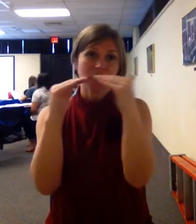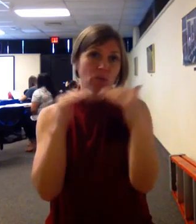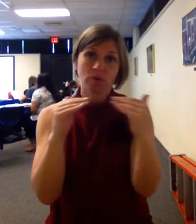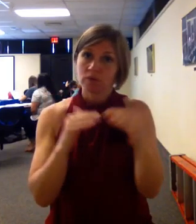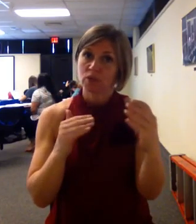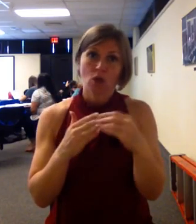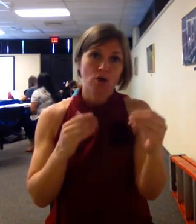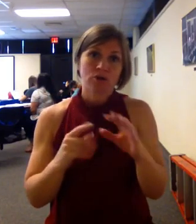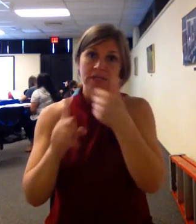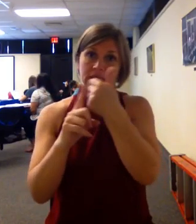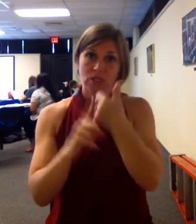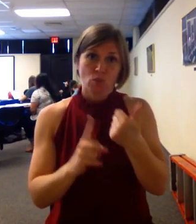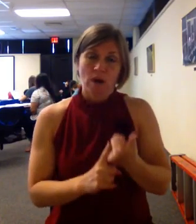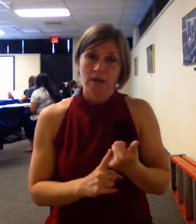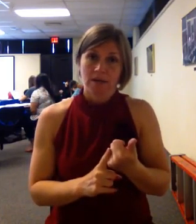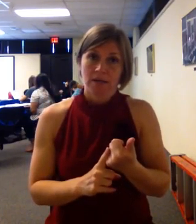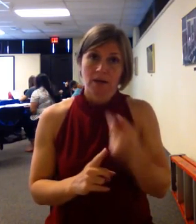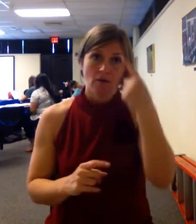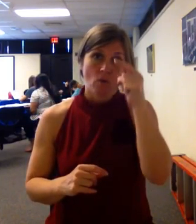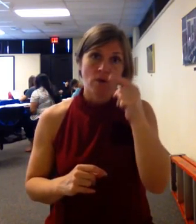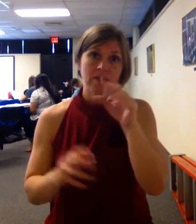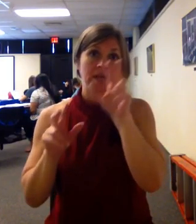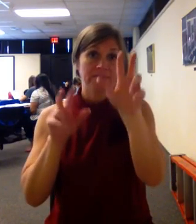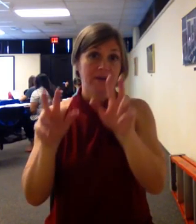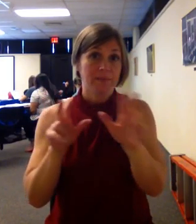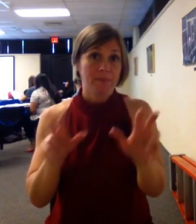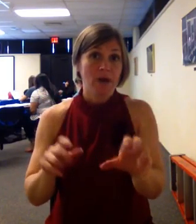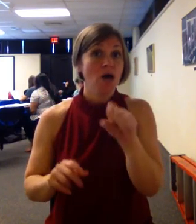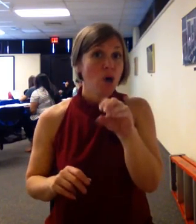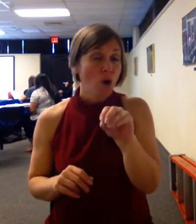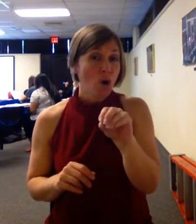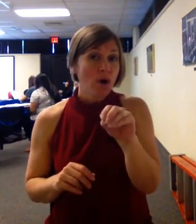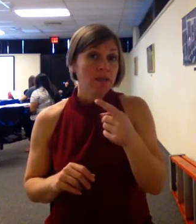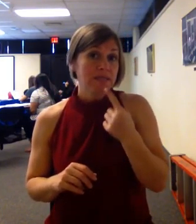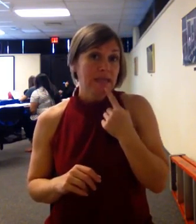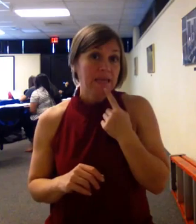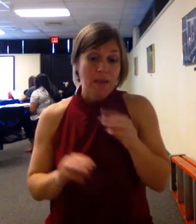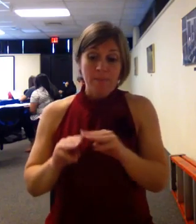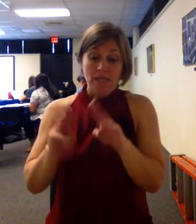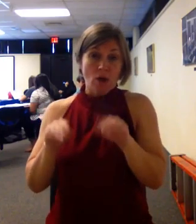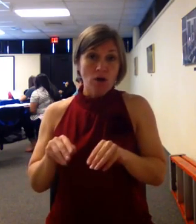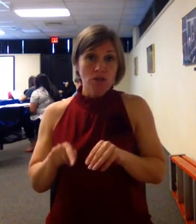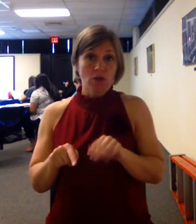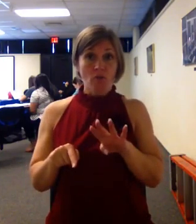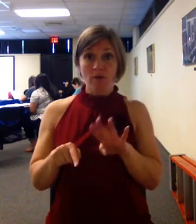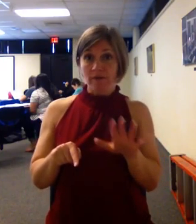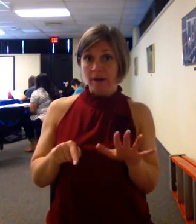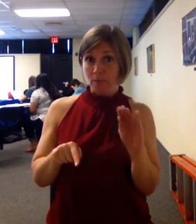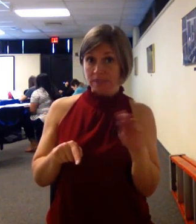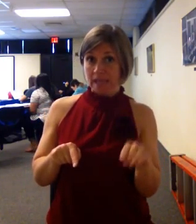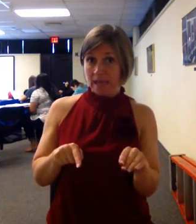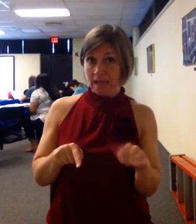in each of these investments. So what they're saying is that McDonald's, being 45% of my